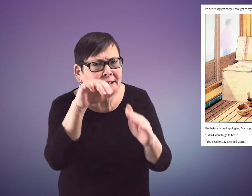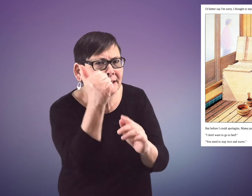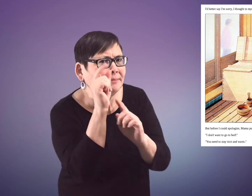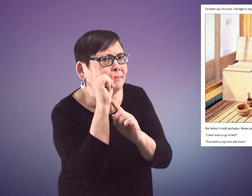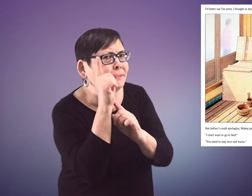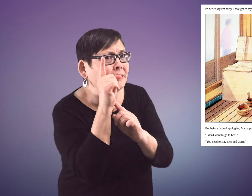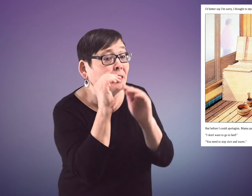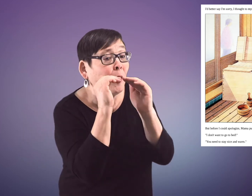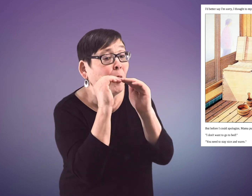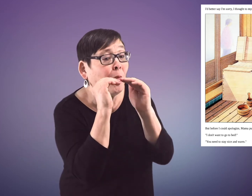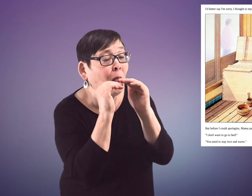me.